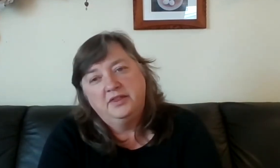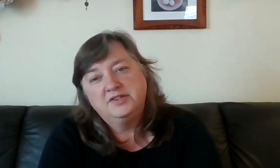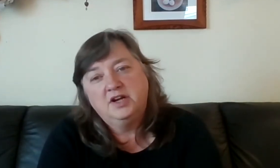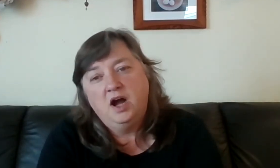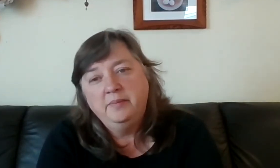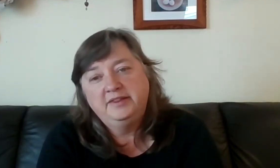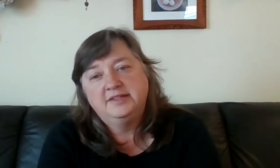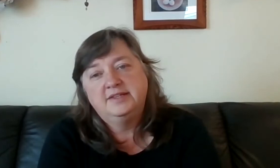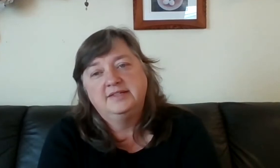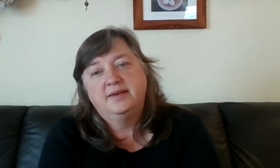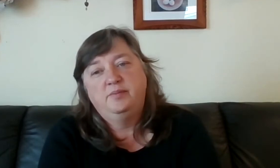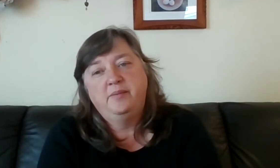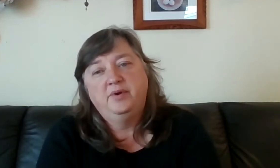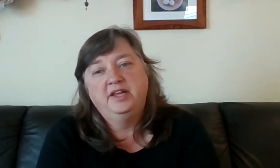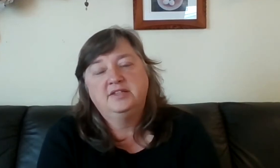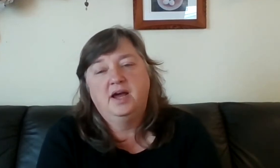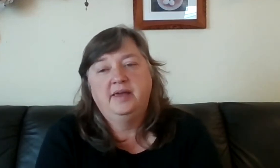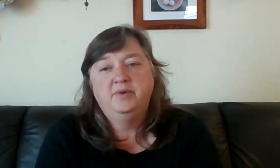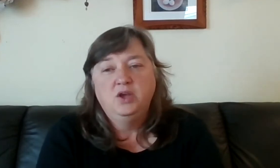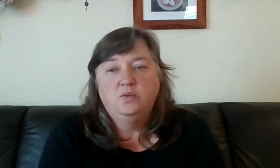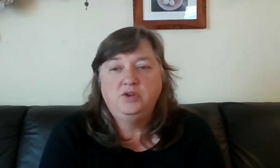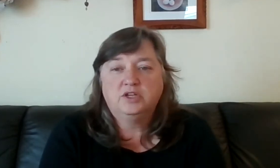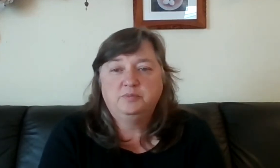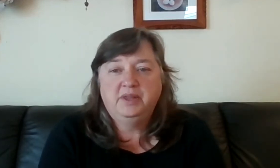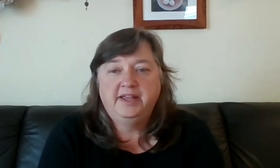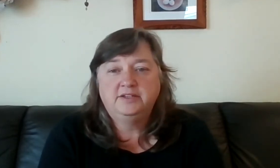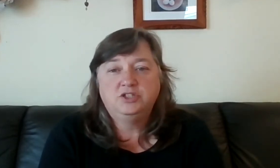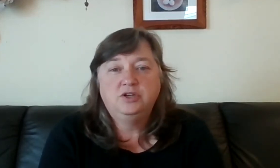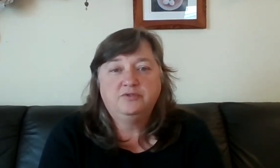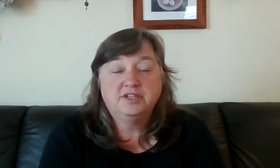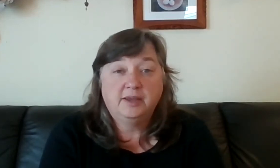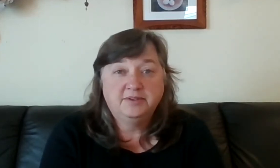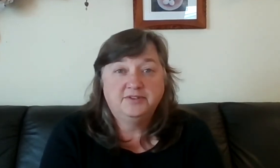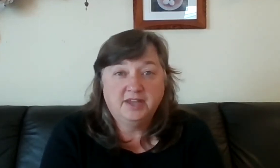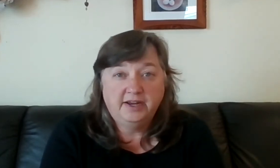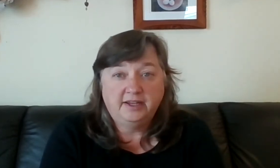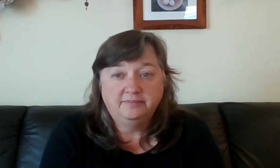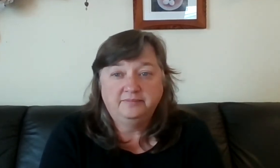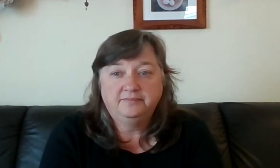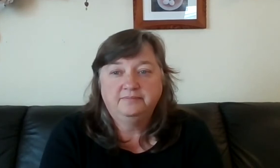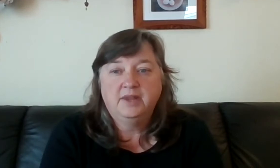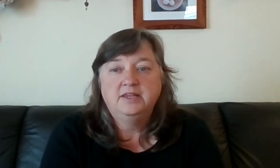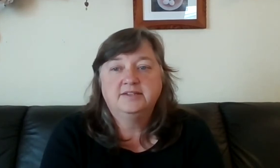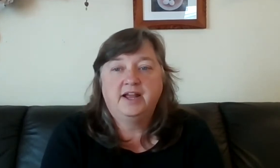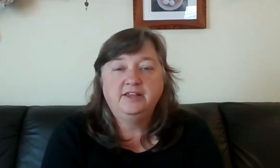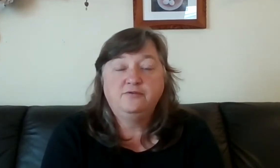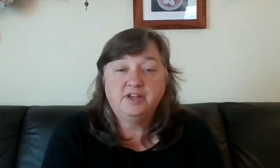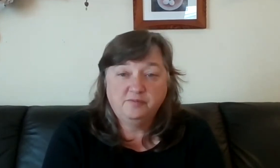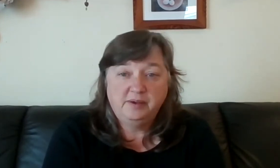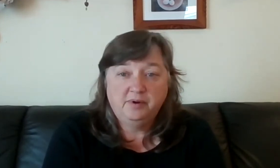There's a comment that says, I'm remembering a time when you explained two different types of signing. Signing for deaf people